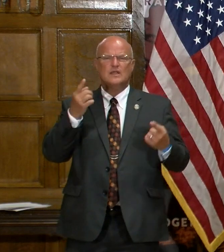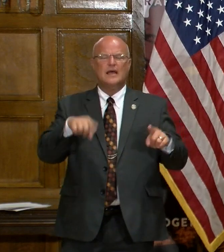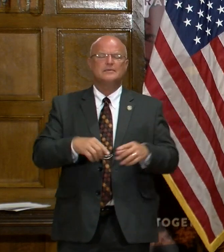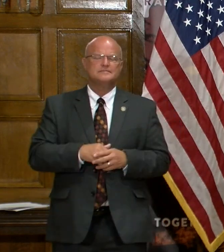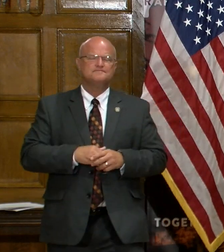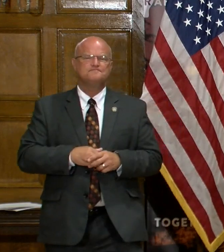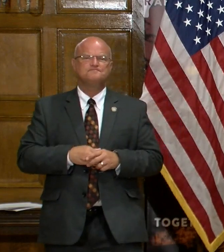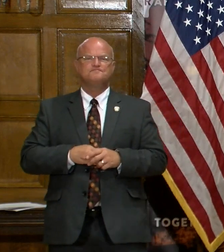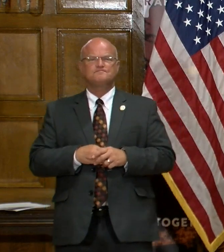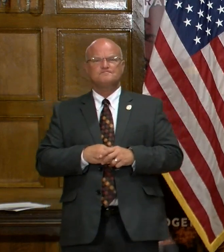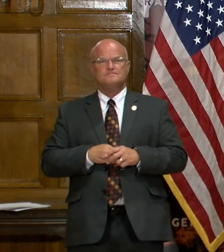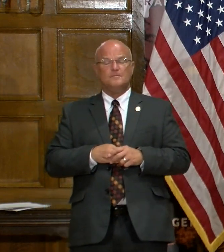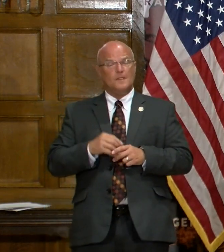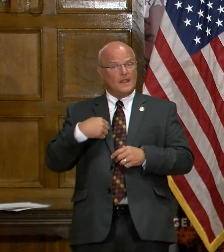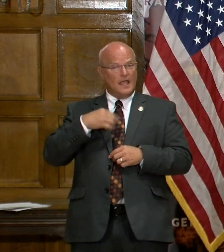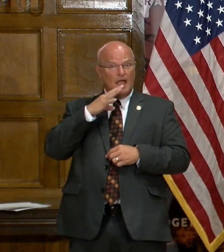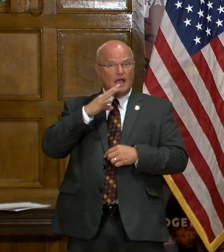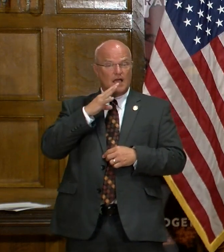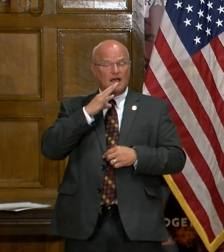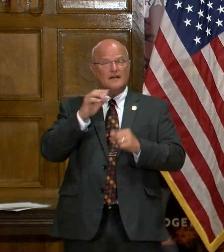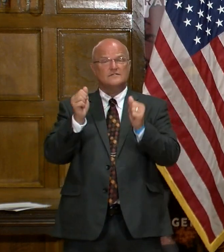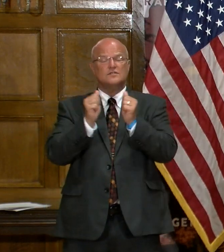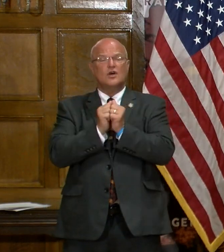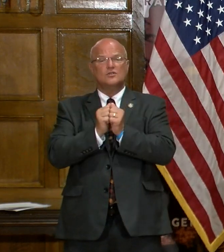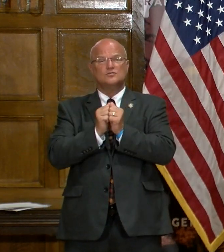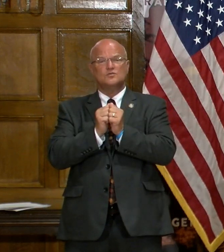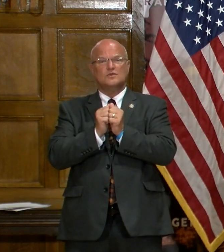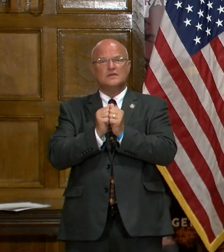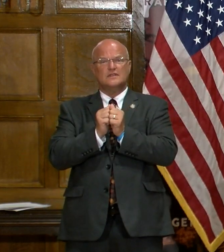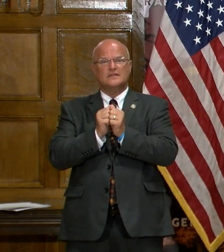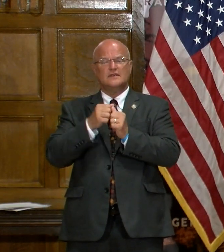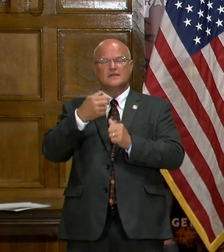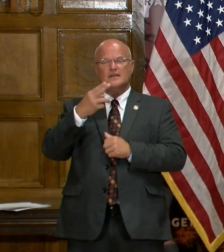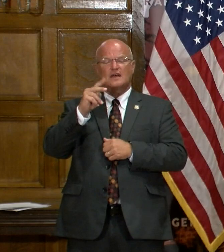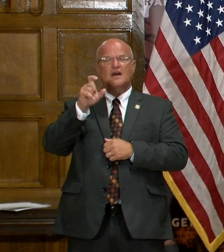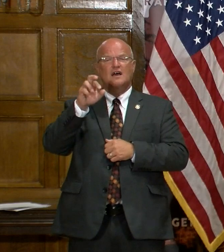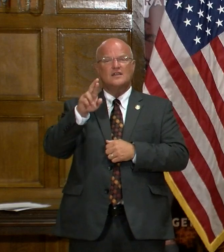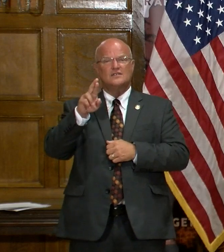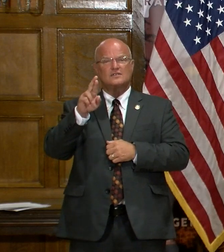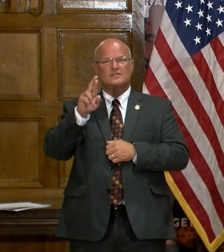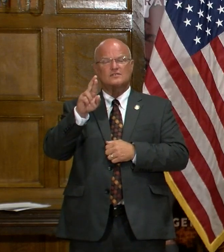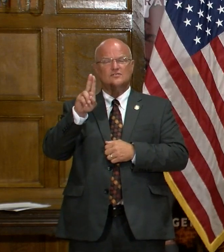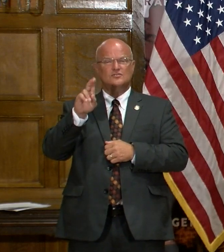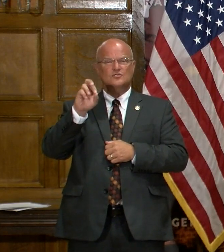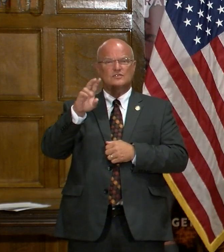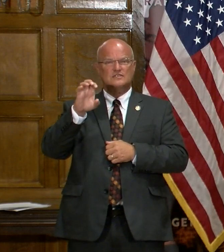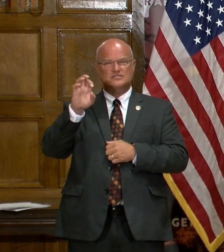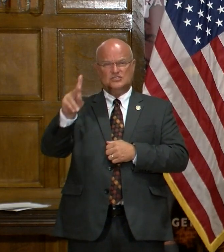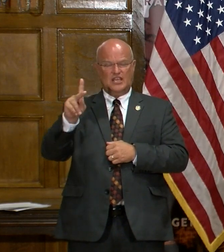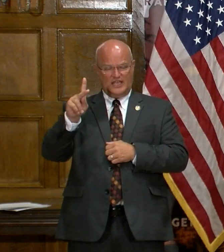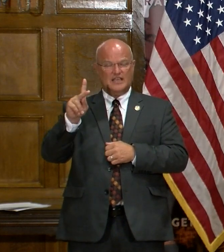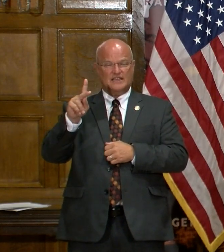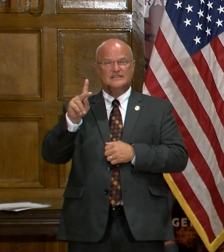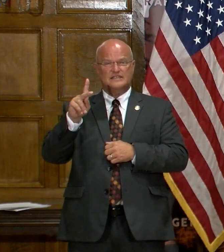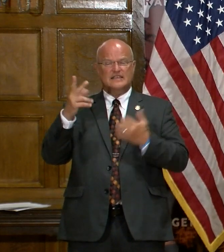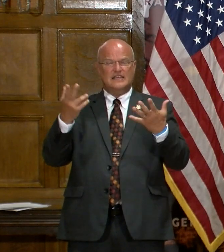is? I've only spoken with Hunter Yurchek at the University of Arkansas in terms of